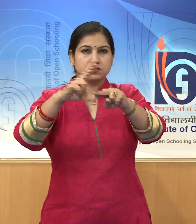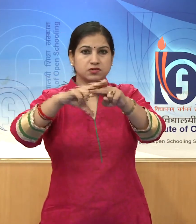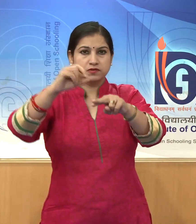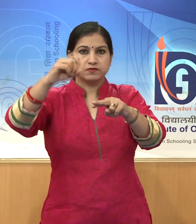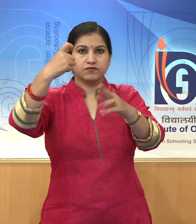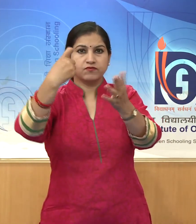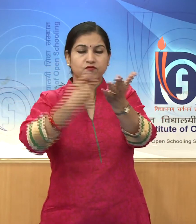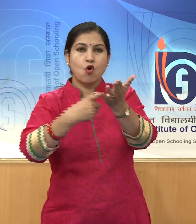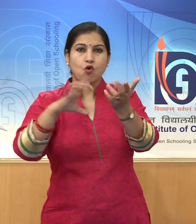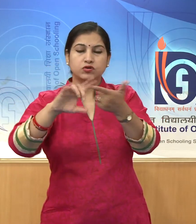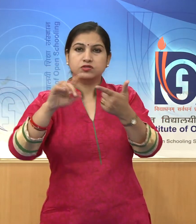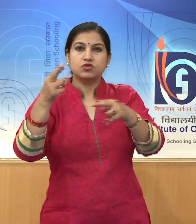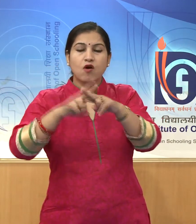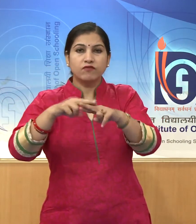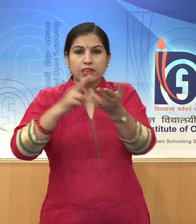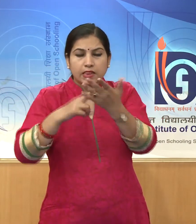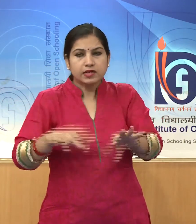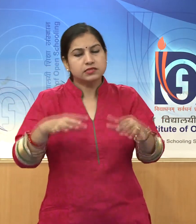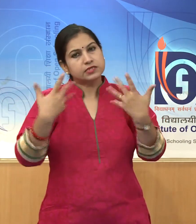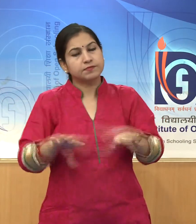Everything is lost in the cosmic whirlpool.